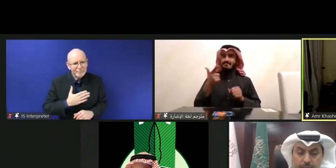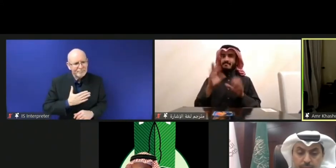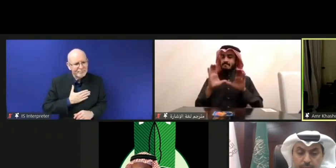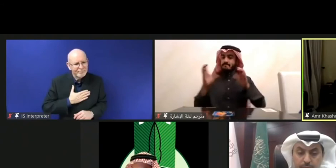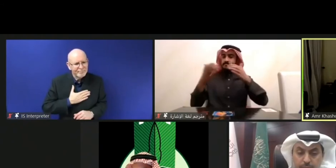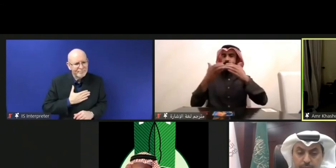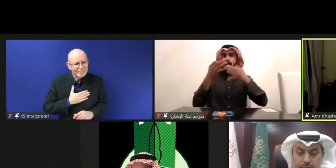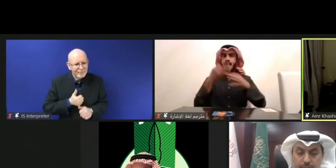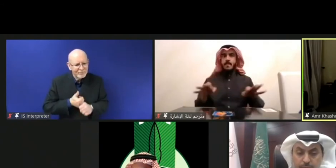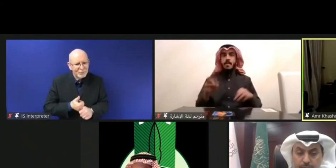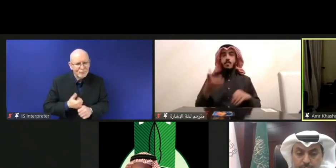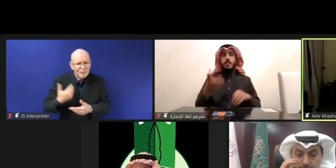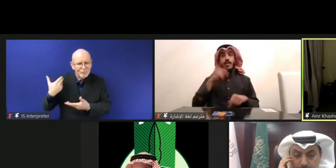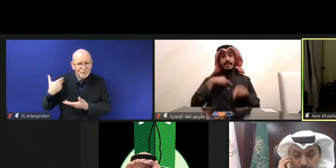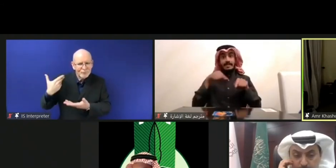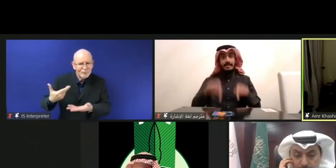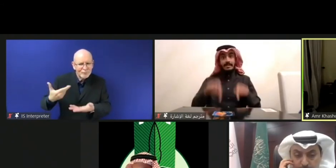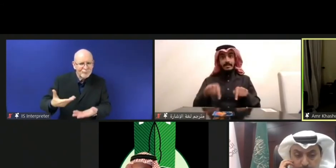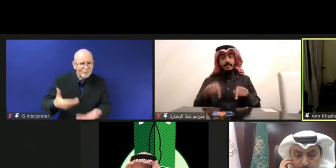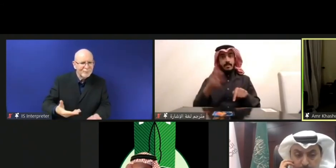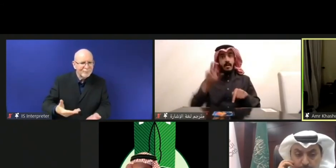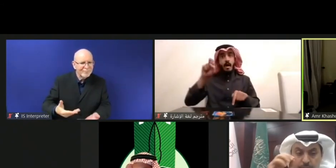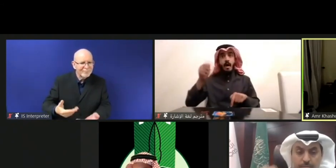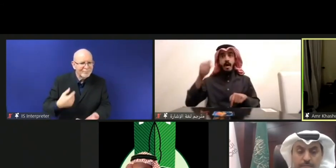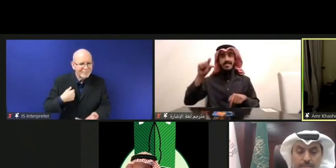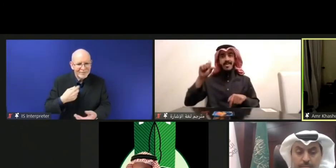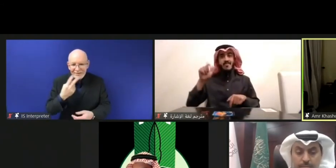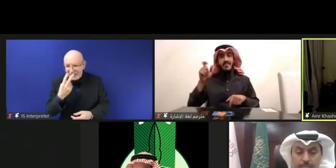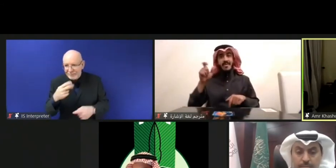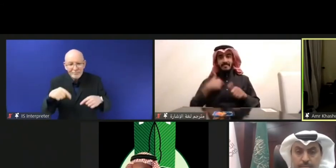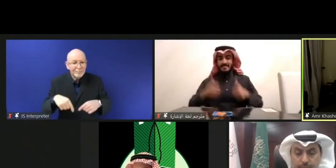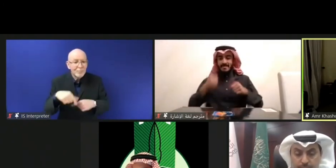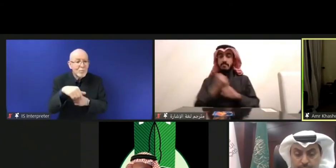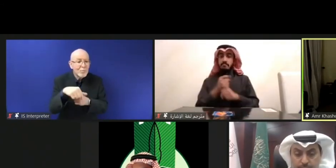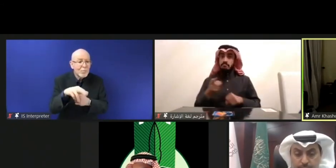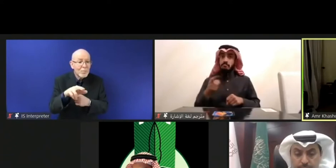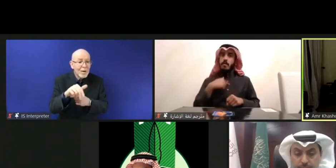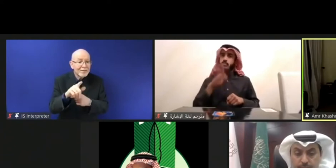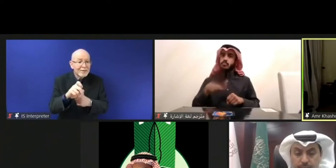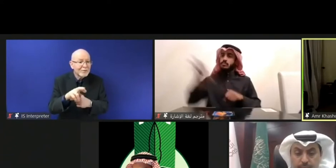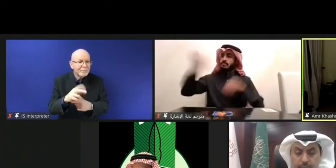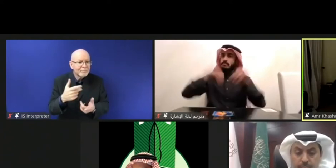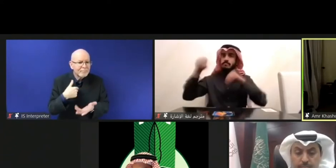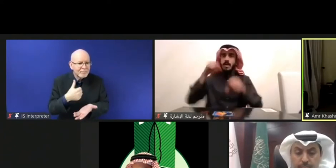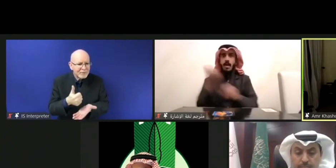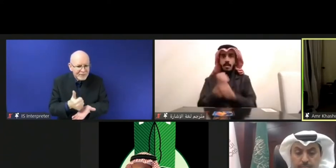help with recruitment services, we help with educational